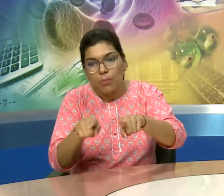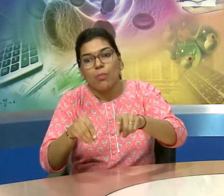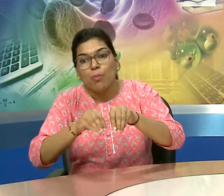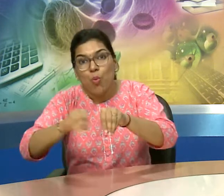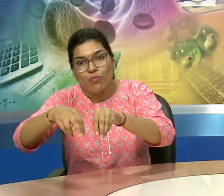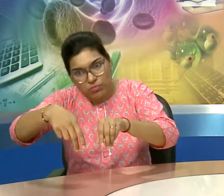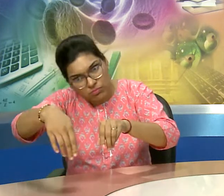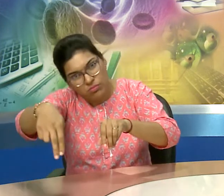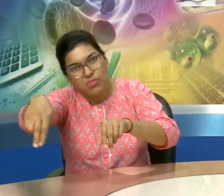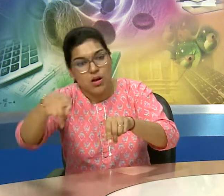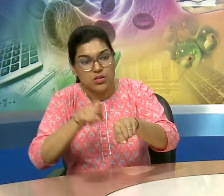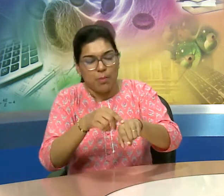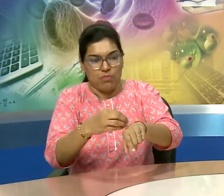the scorpion.